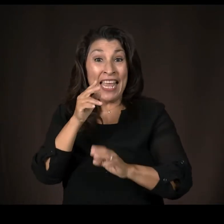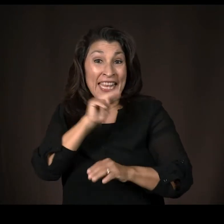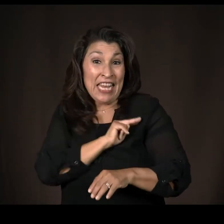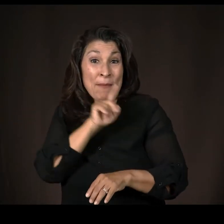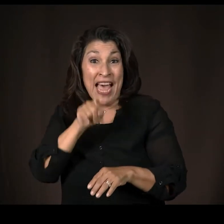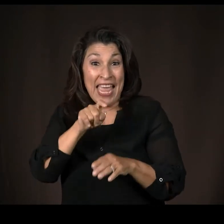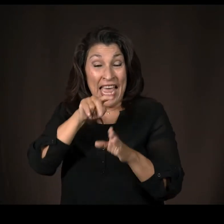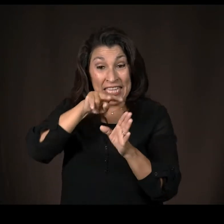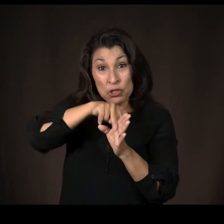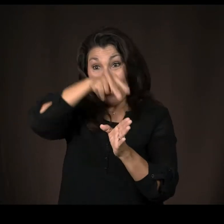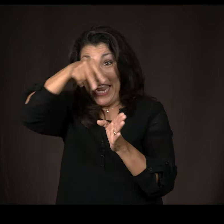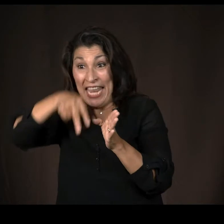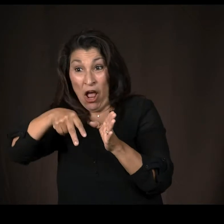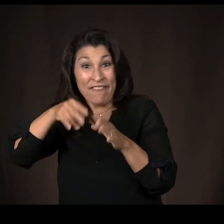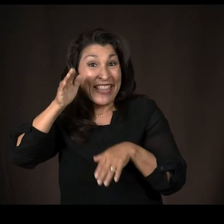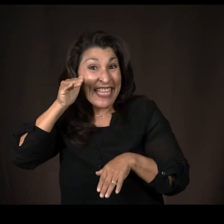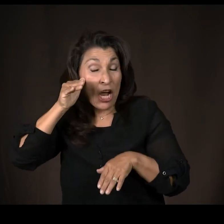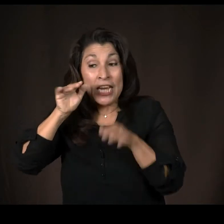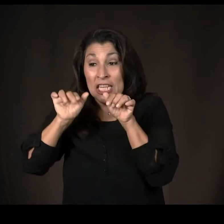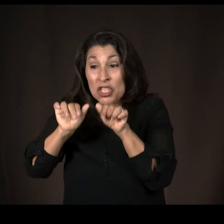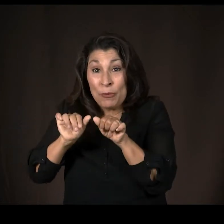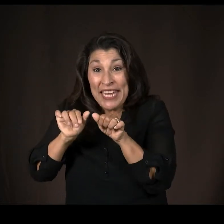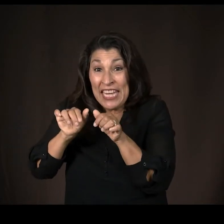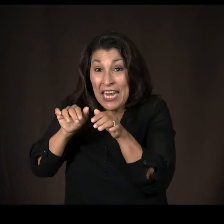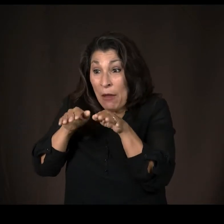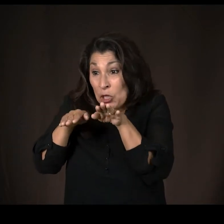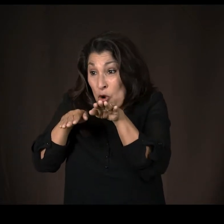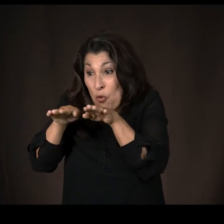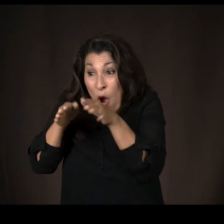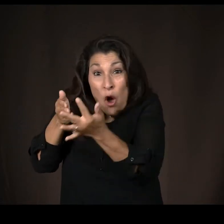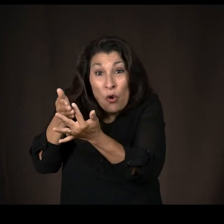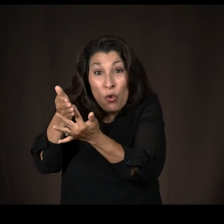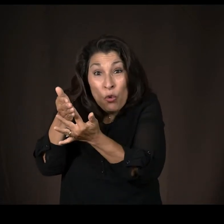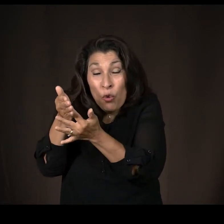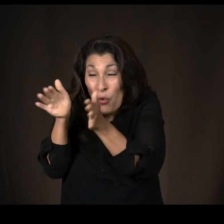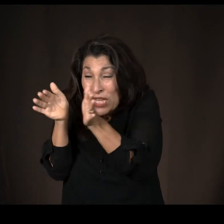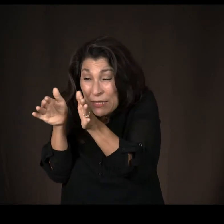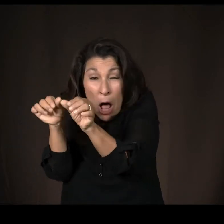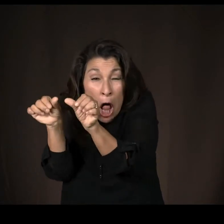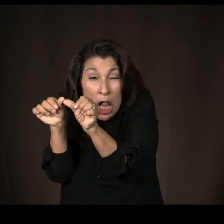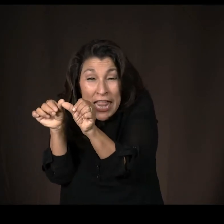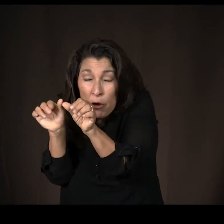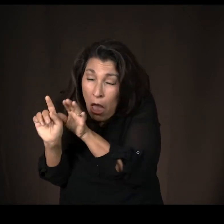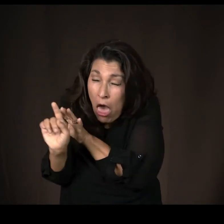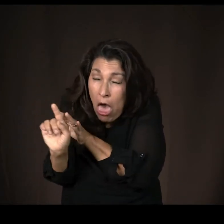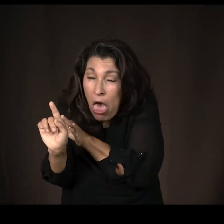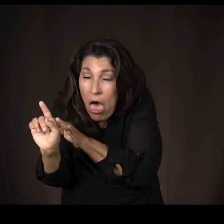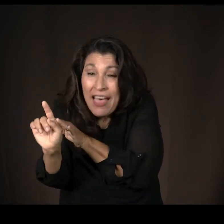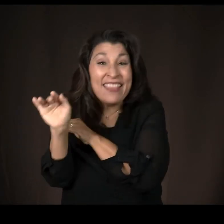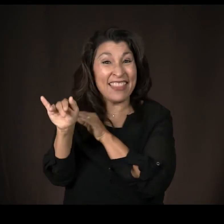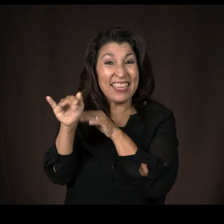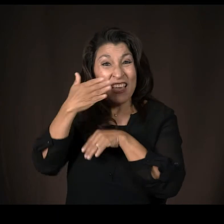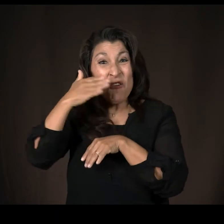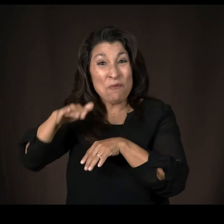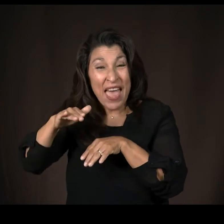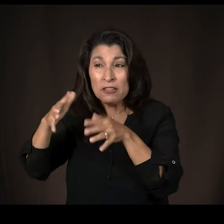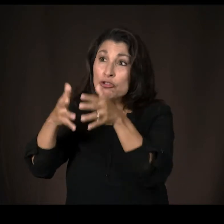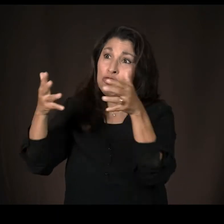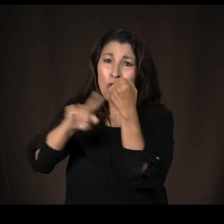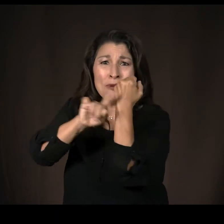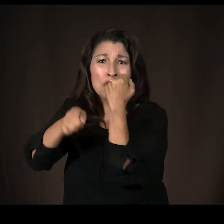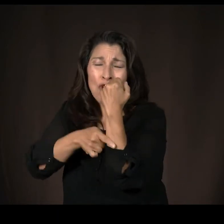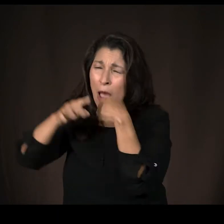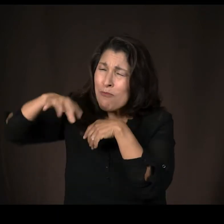donkey in order to get through a tight spot just by himself? That's how bad the rubble was in